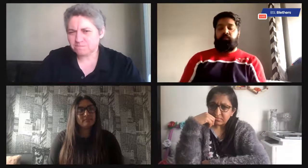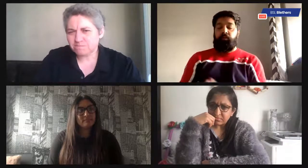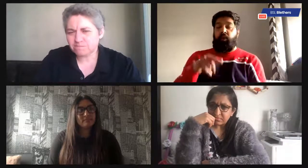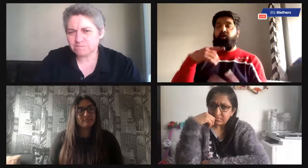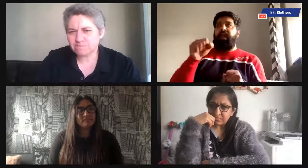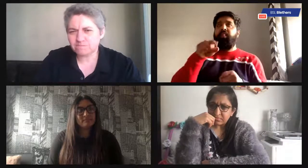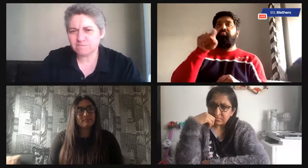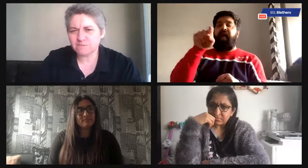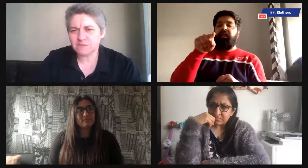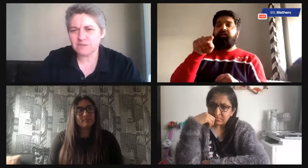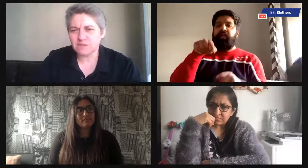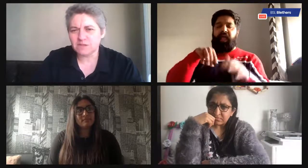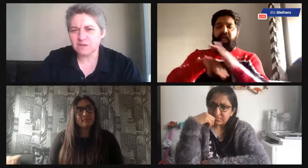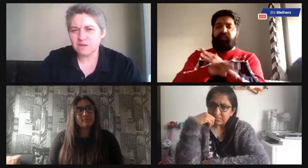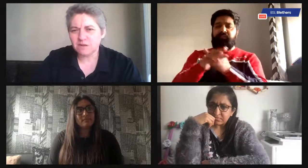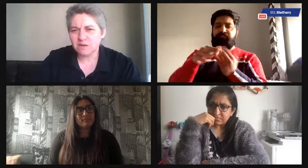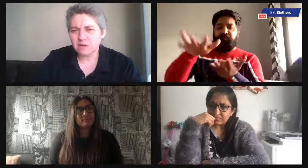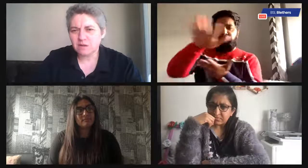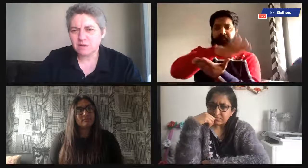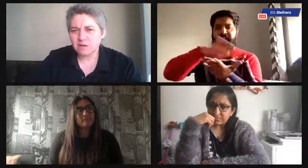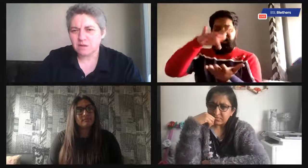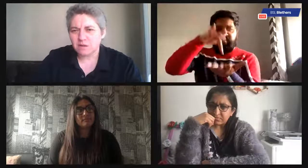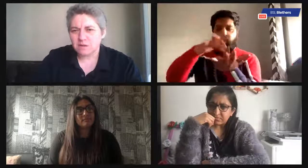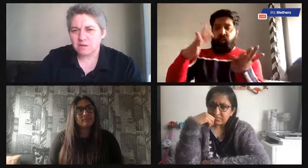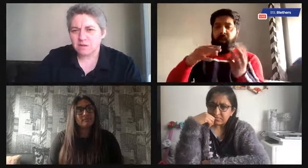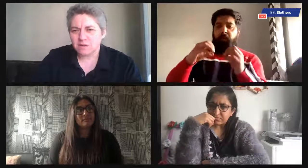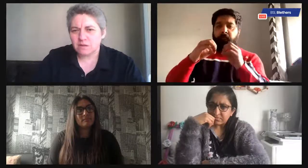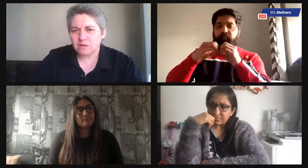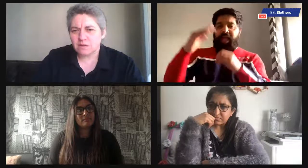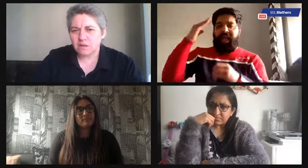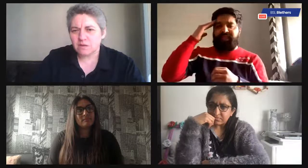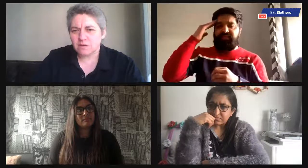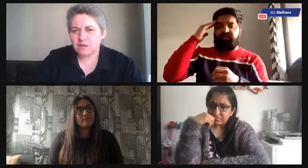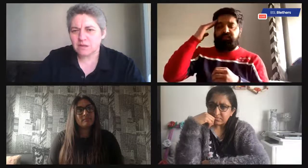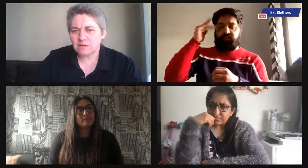I can remember there was recycling cans. Remember that?